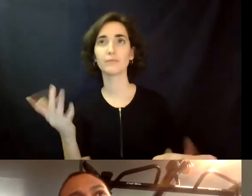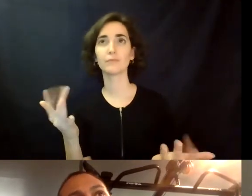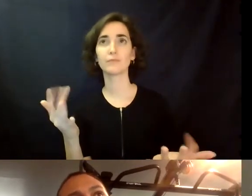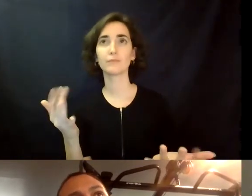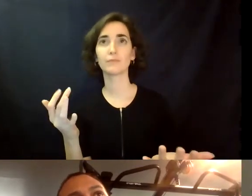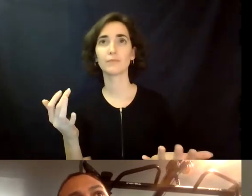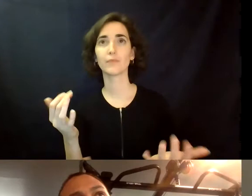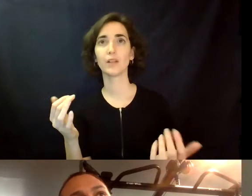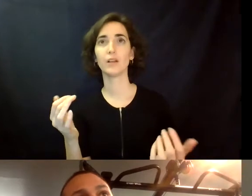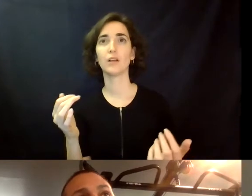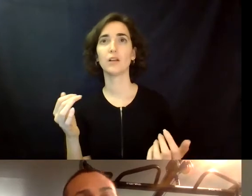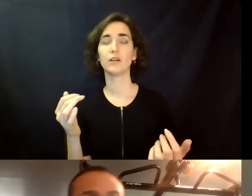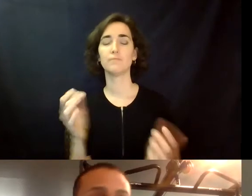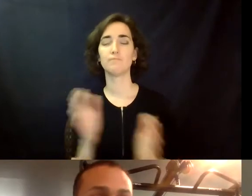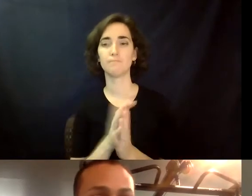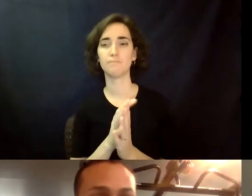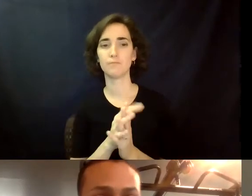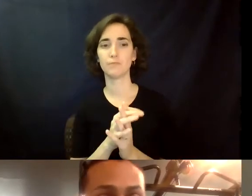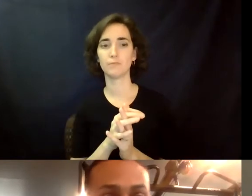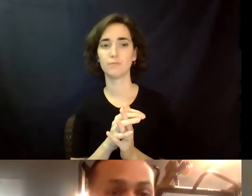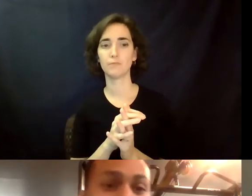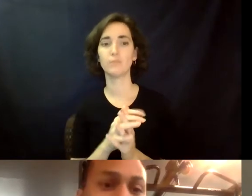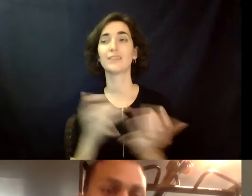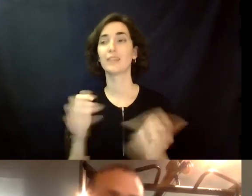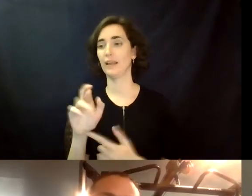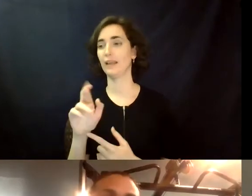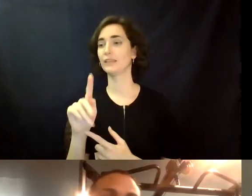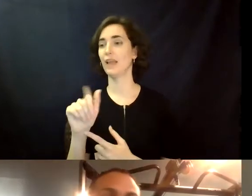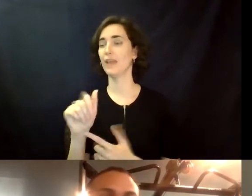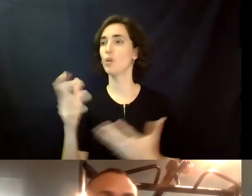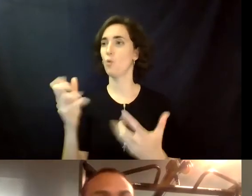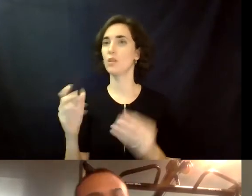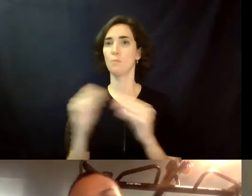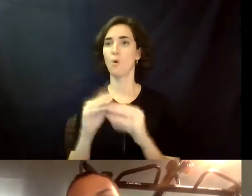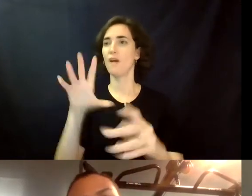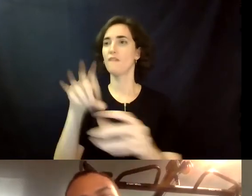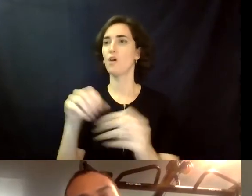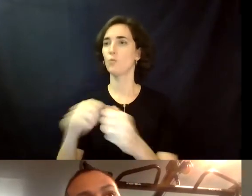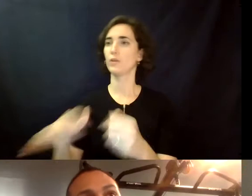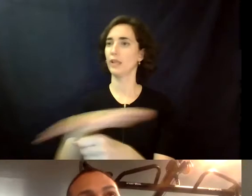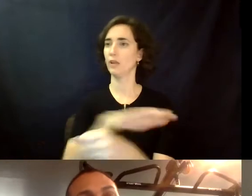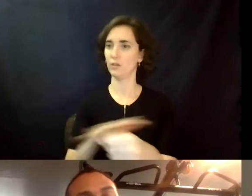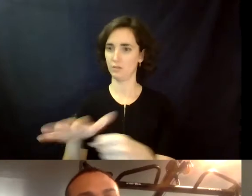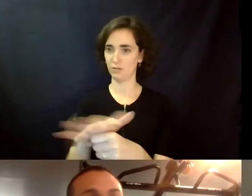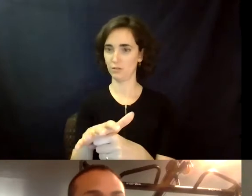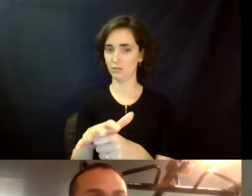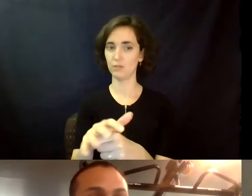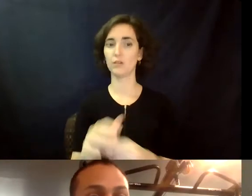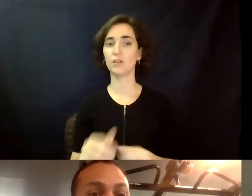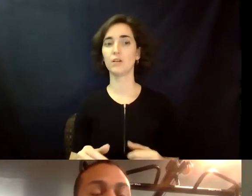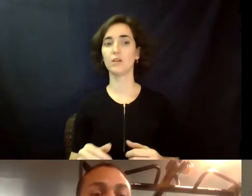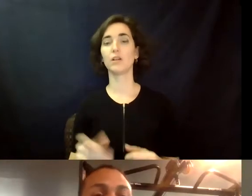standpoint to be more, have a larger presence in the region, i.e. we solely operate pretty much in